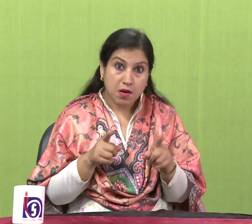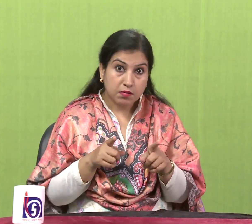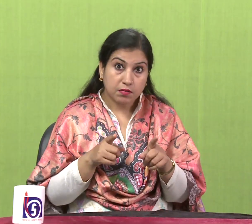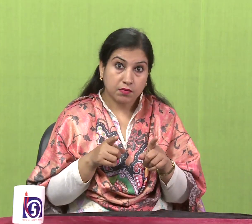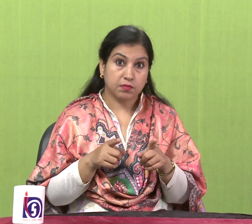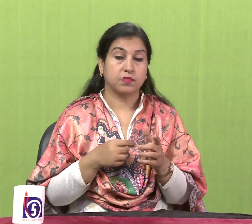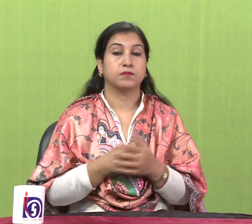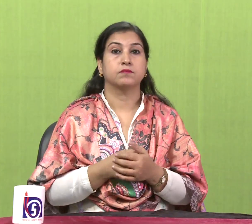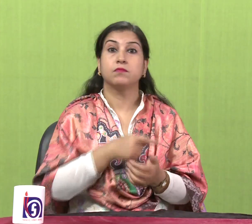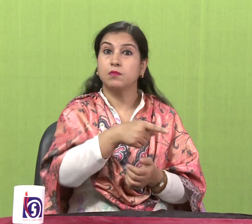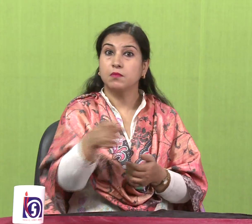However, they spoil the land